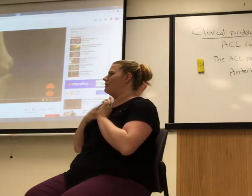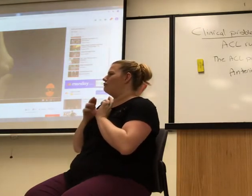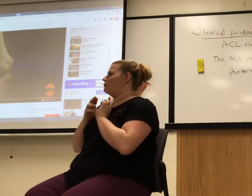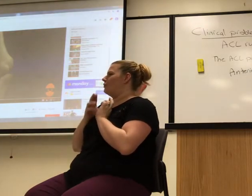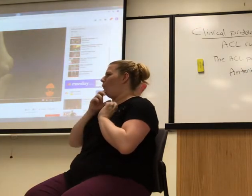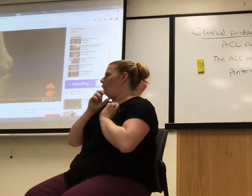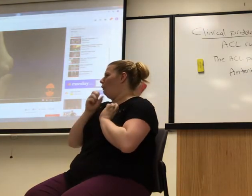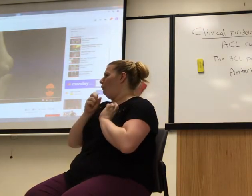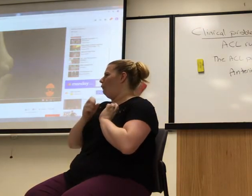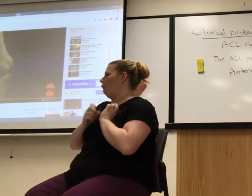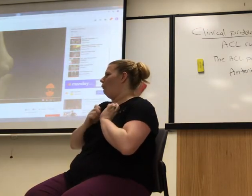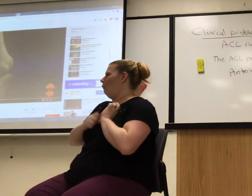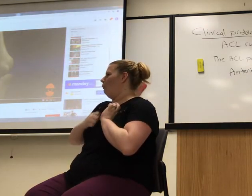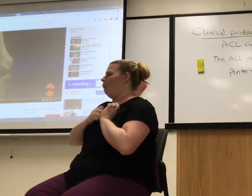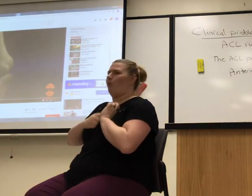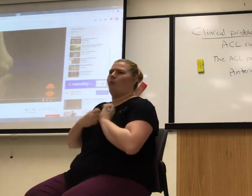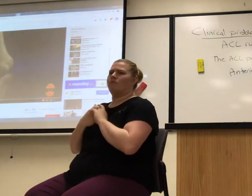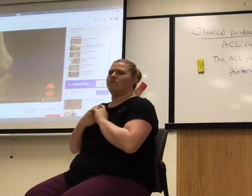432, does it? I think it's